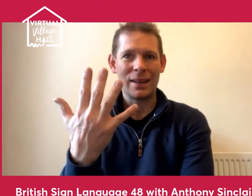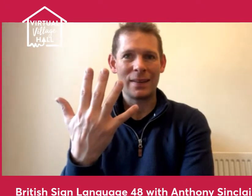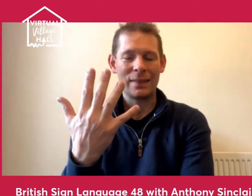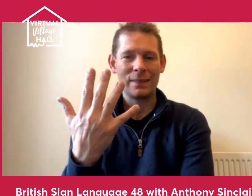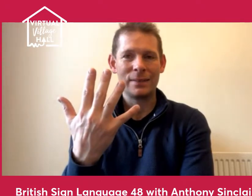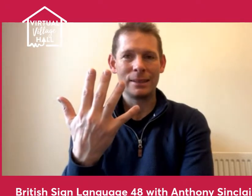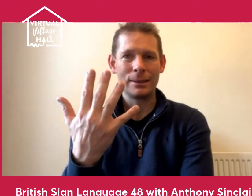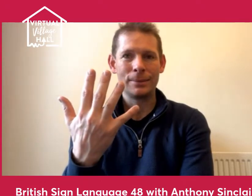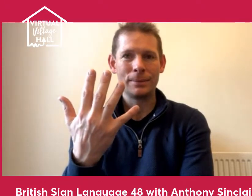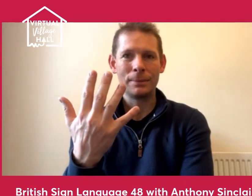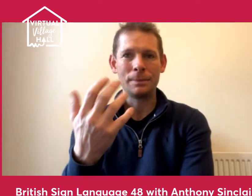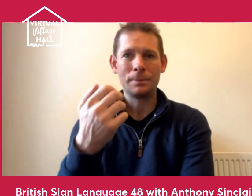5,